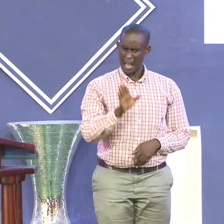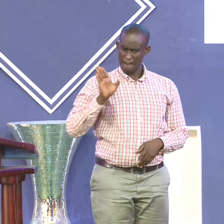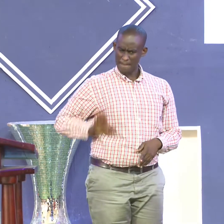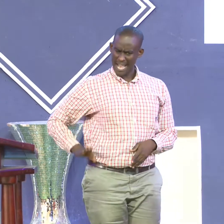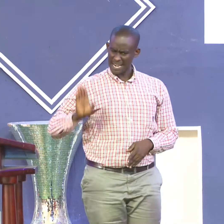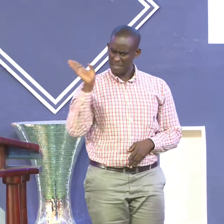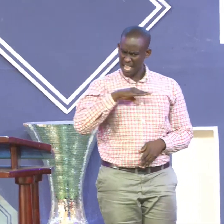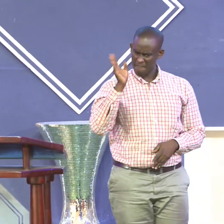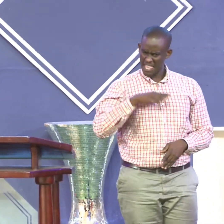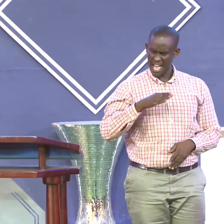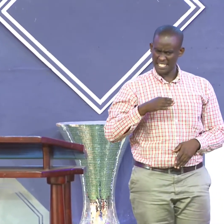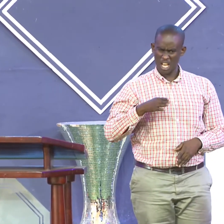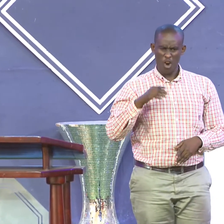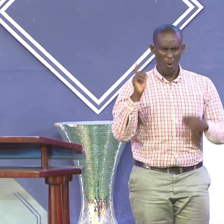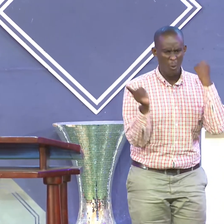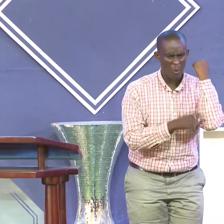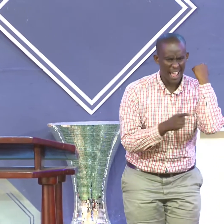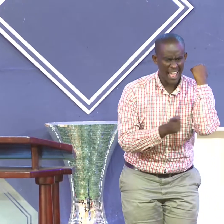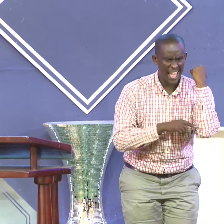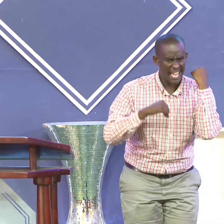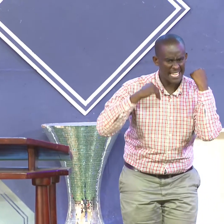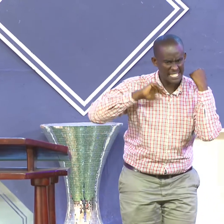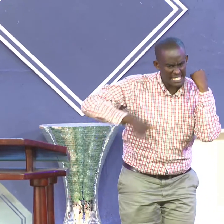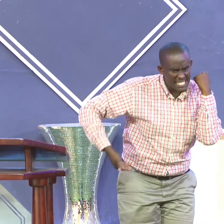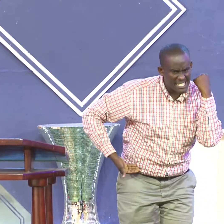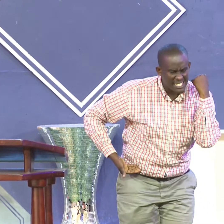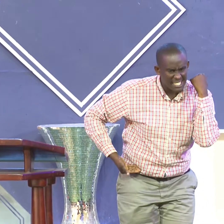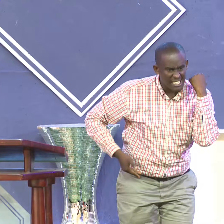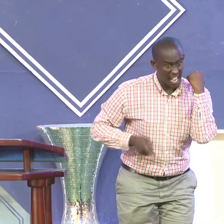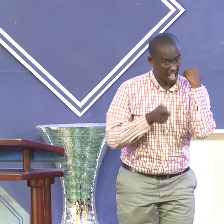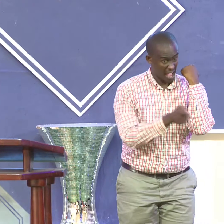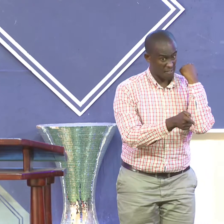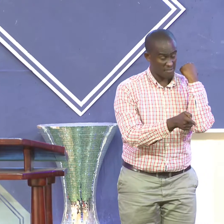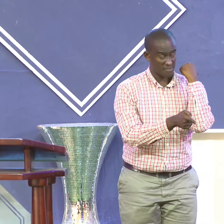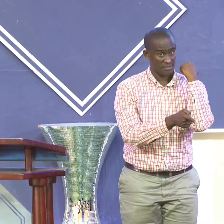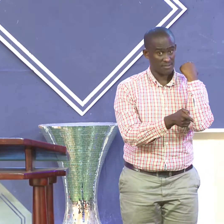But if the spirit of adultery or fornication worked within them,